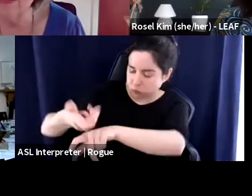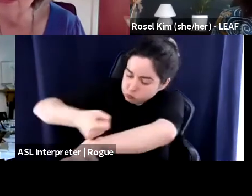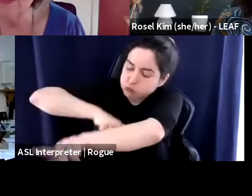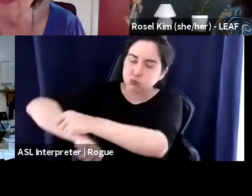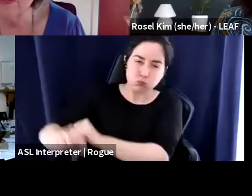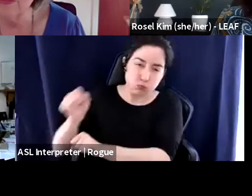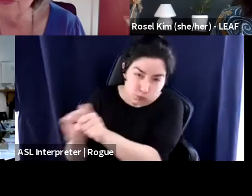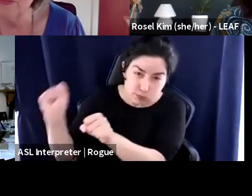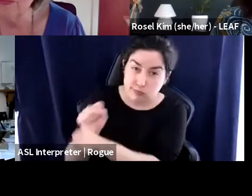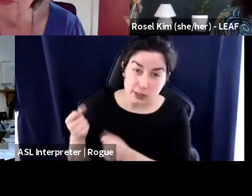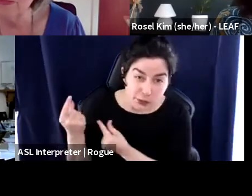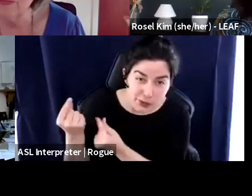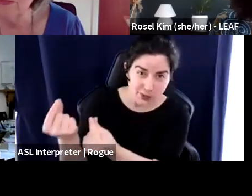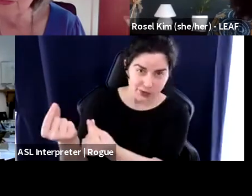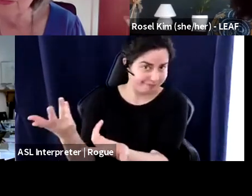are